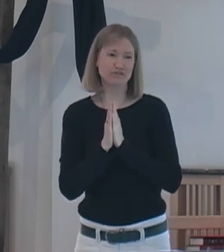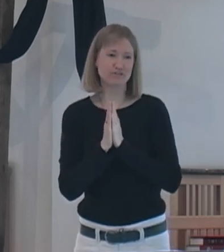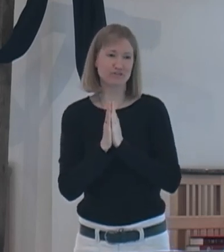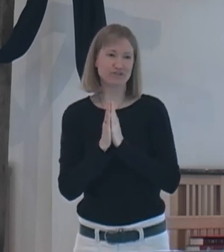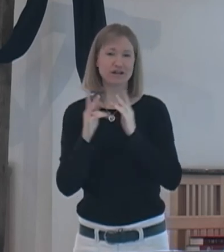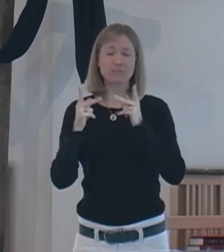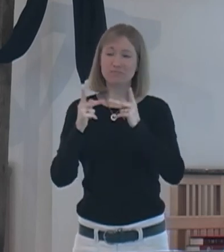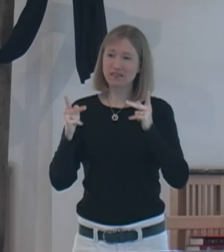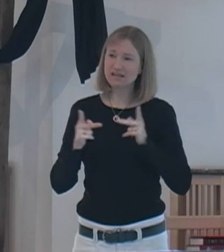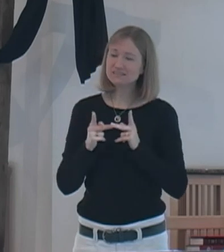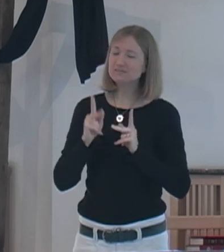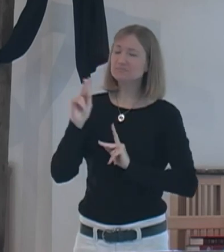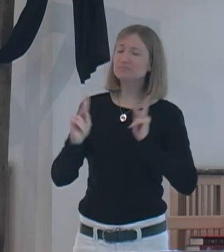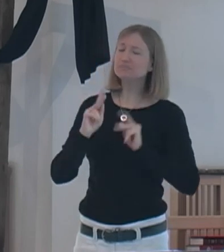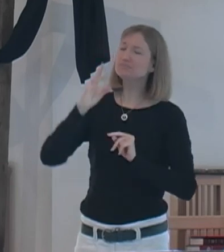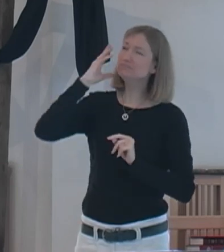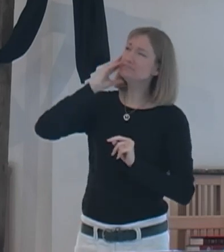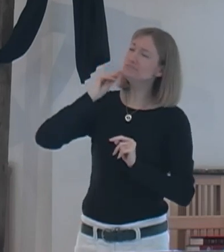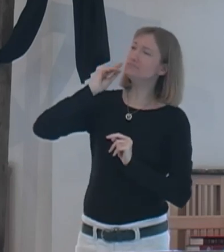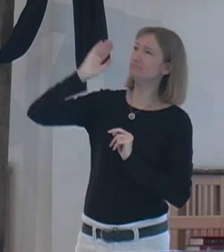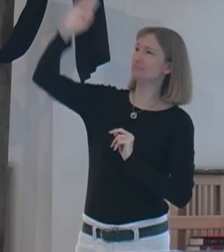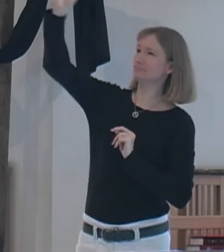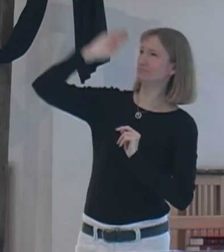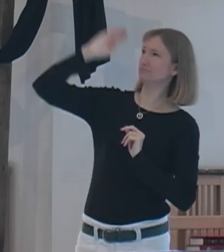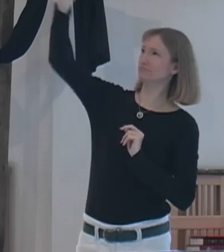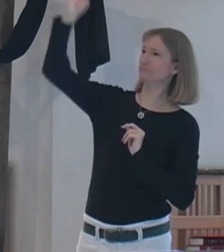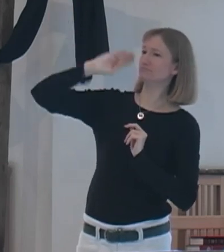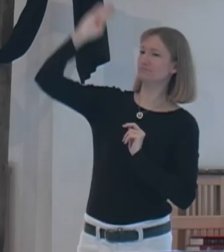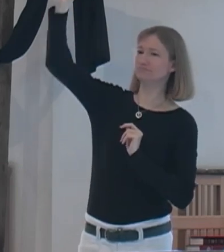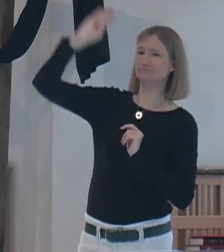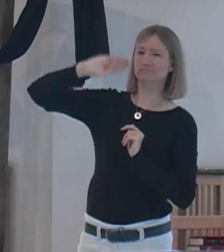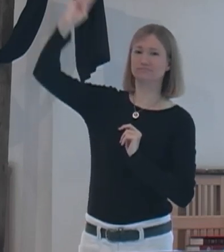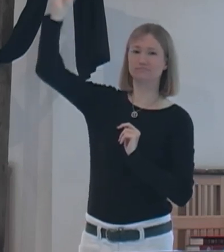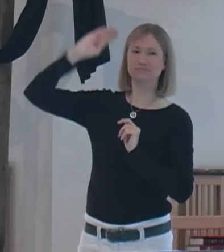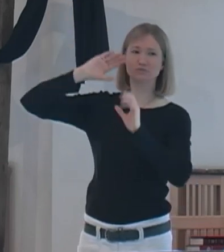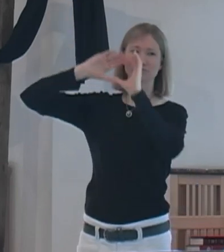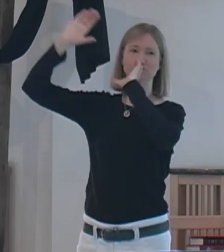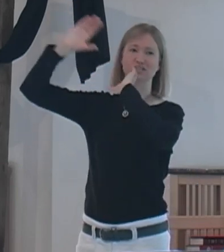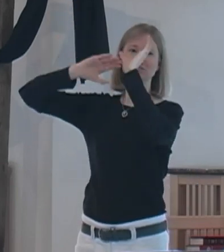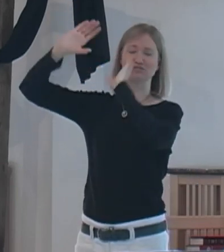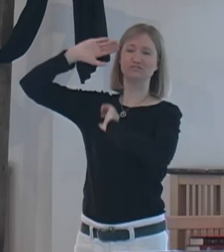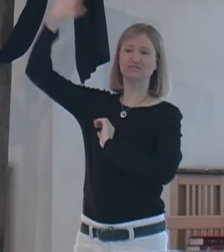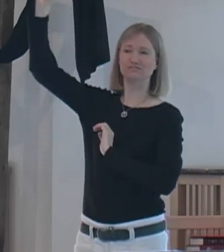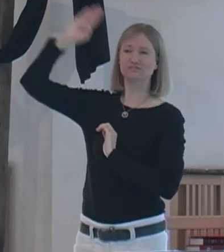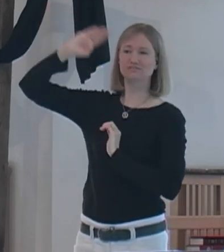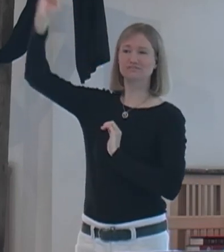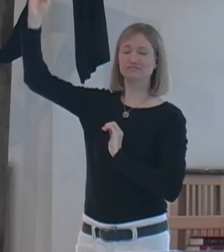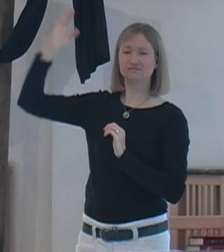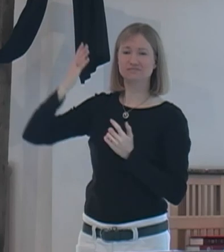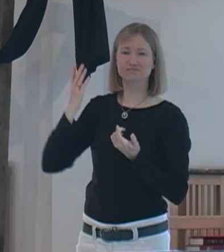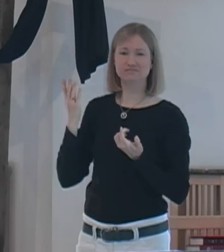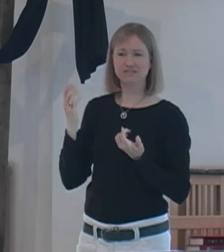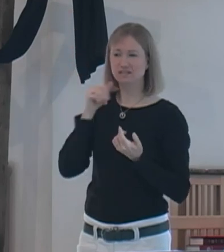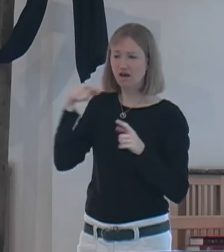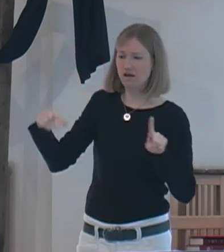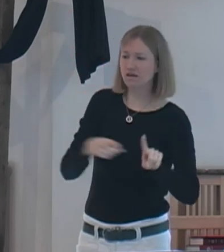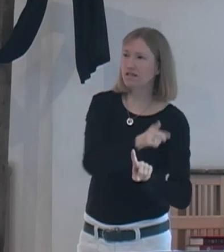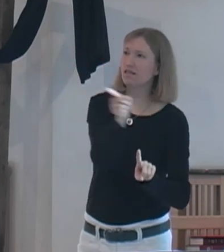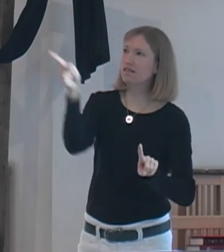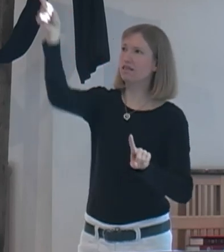can experience direct one-on-one communication with God. And what had happened,